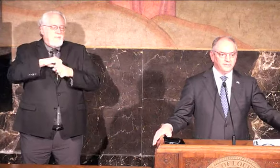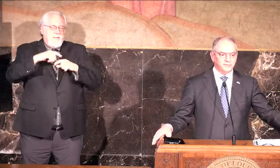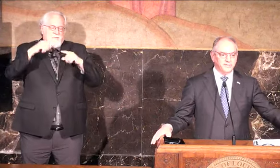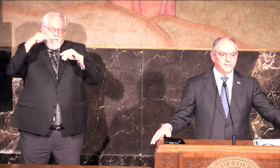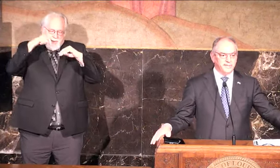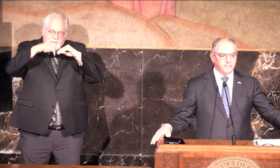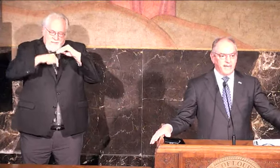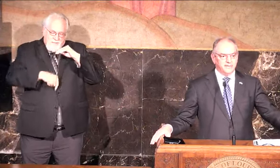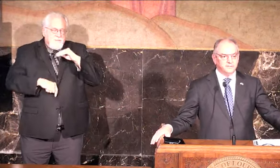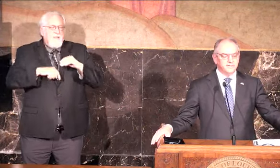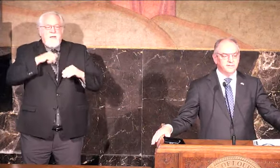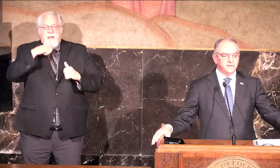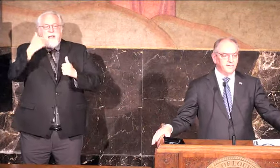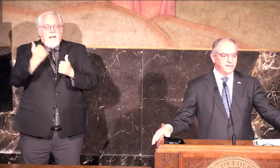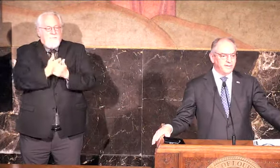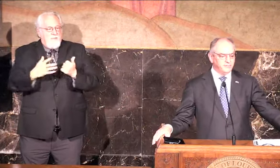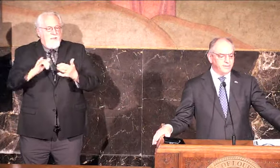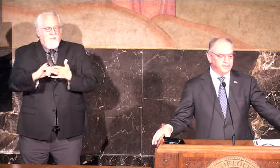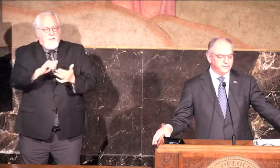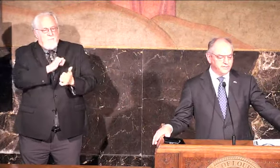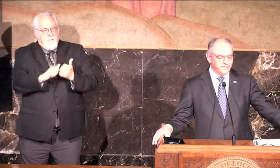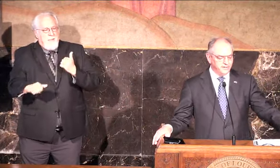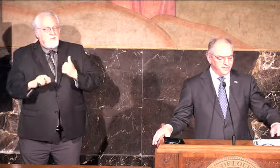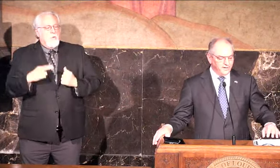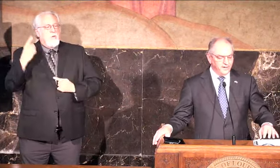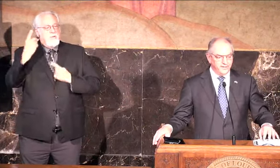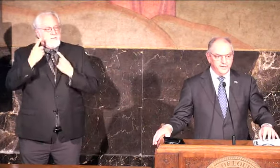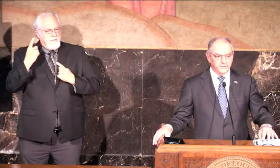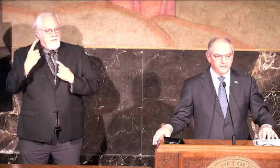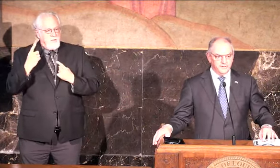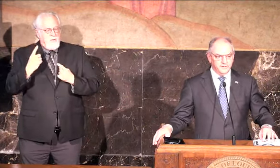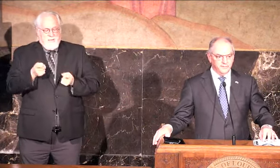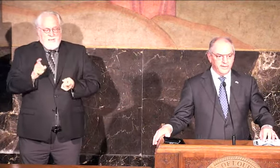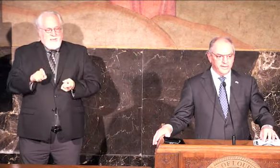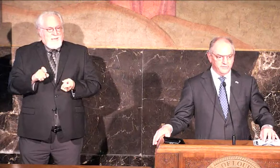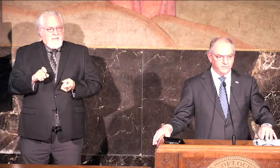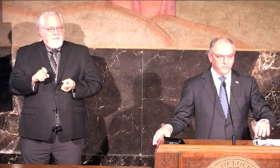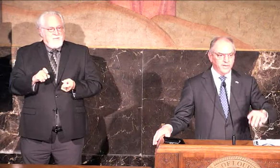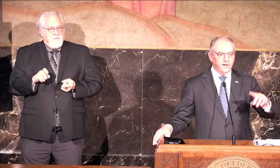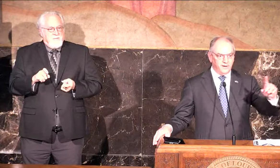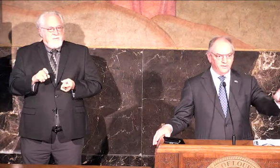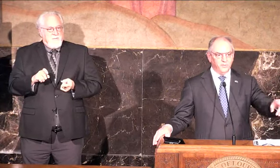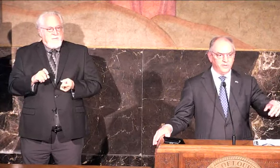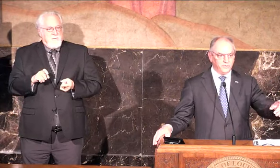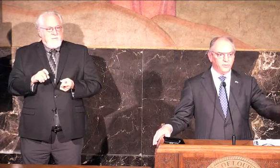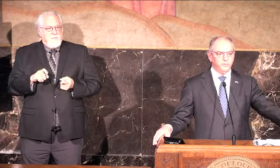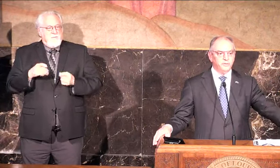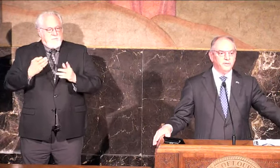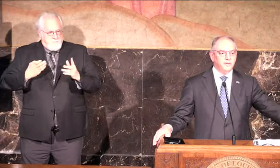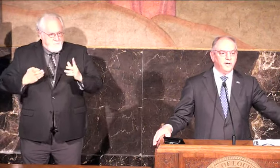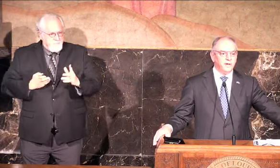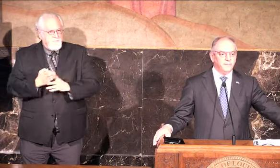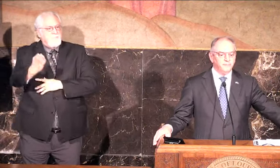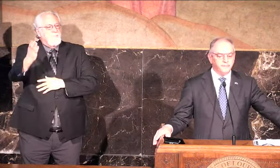every instrument that passed or that has been considered needs to make its way all the way